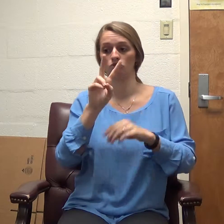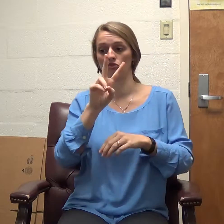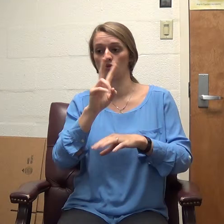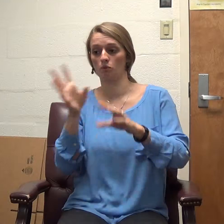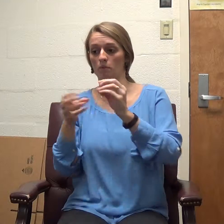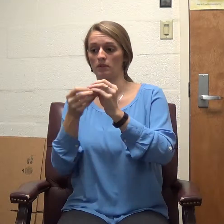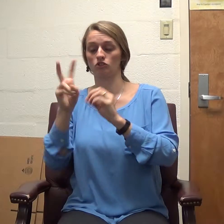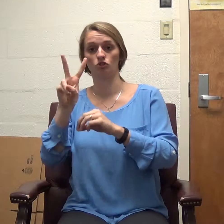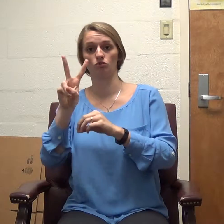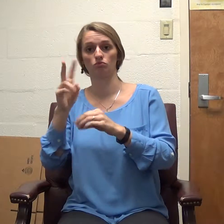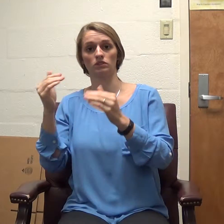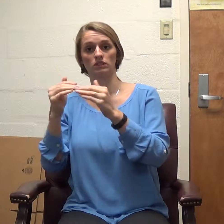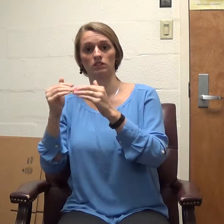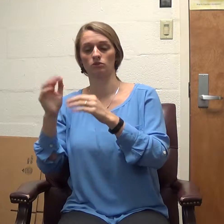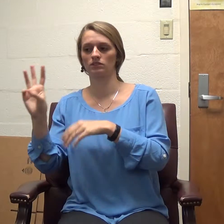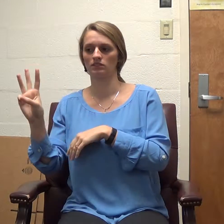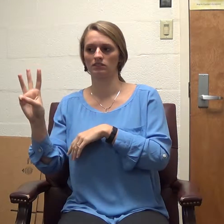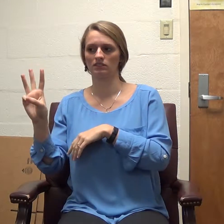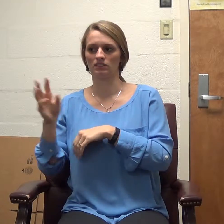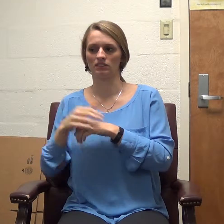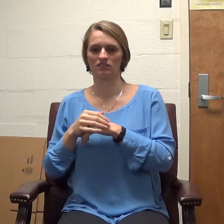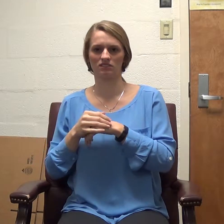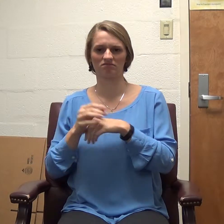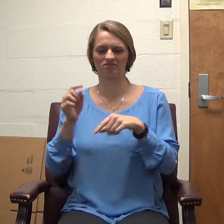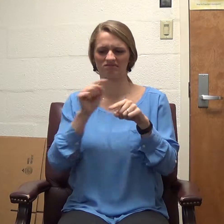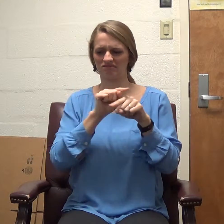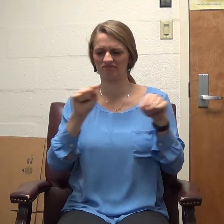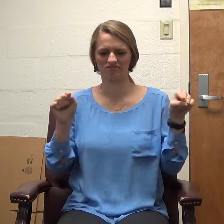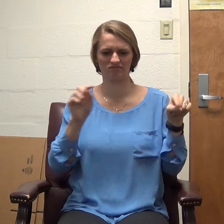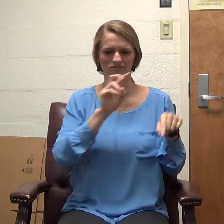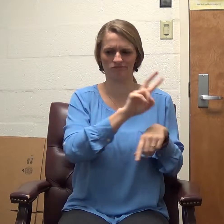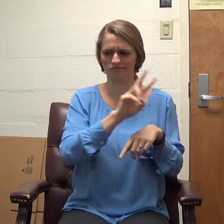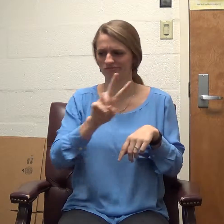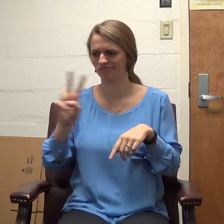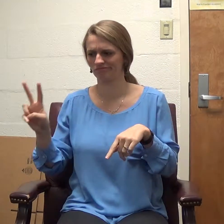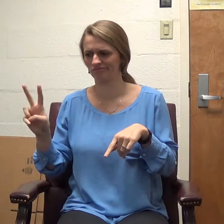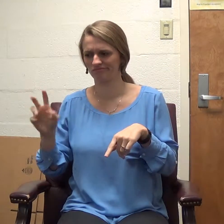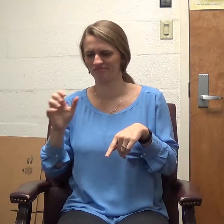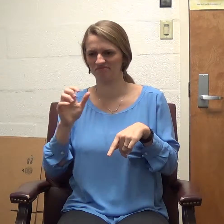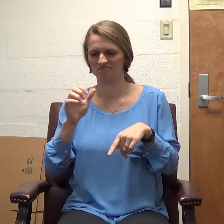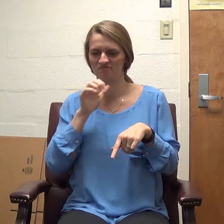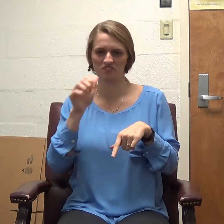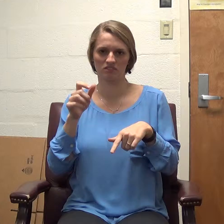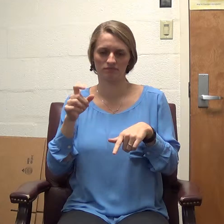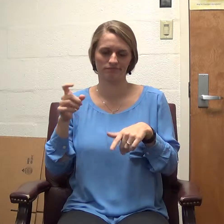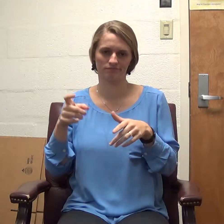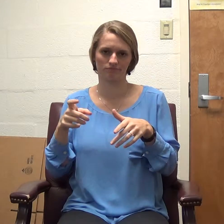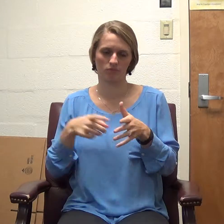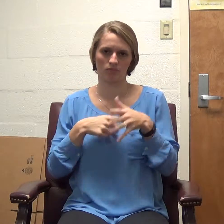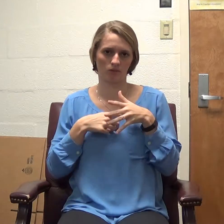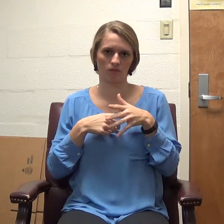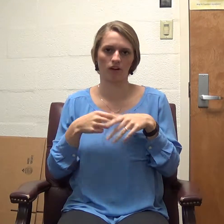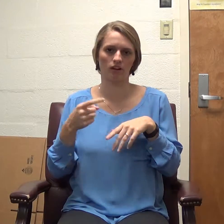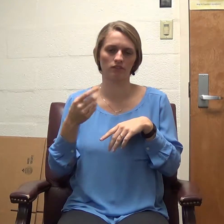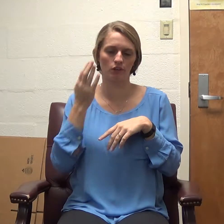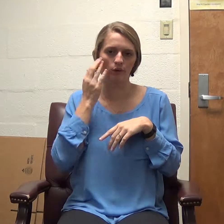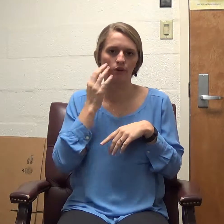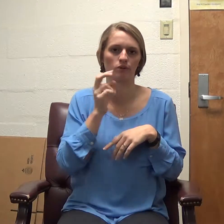6. Now, you didn't have to do this. We all know that 2 times 3 is equal to 6. So what we're going to do now is we're